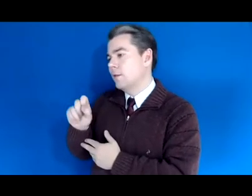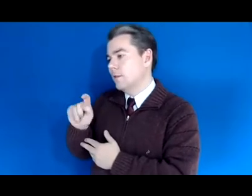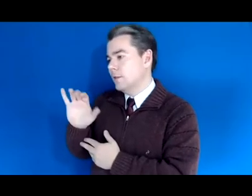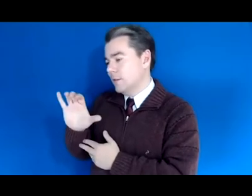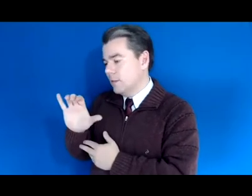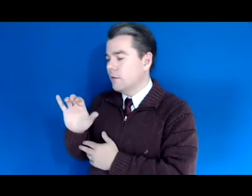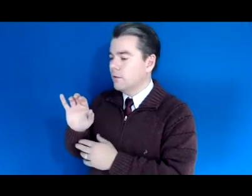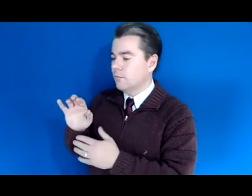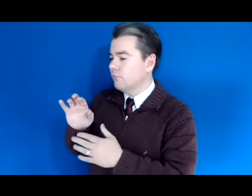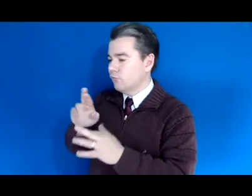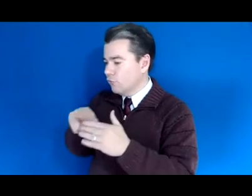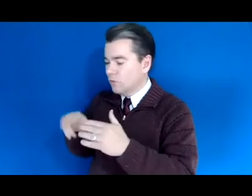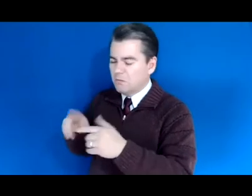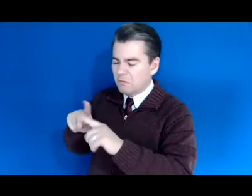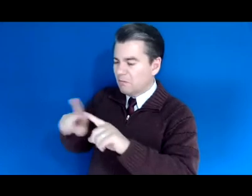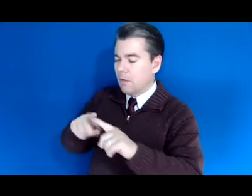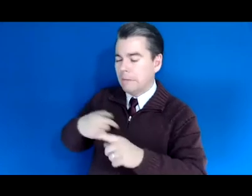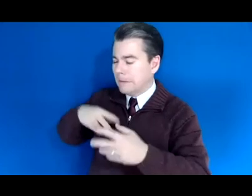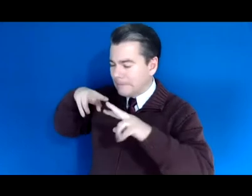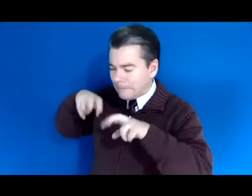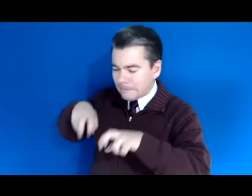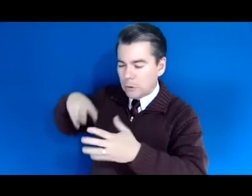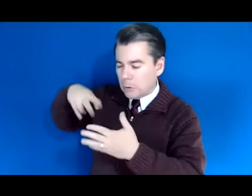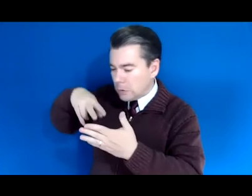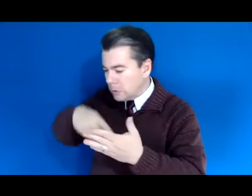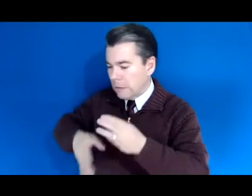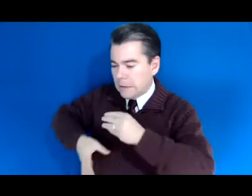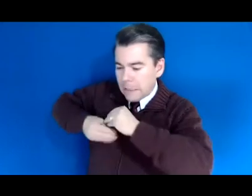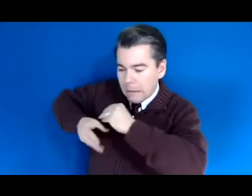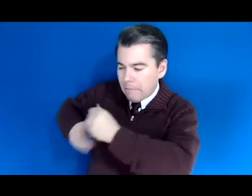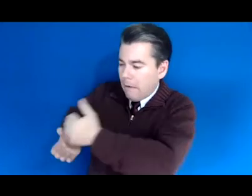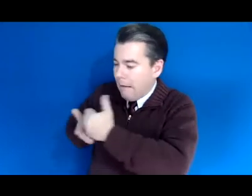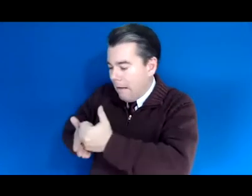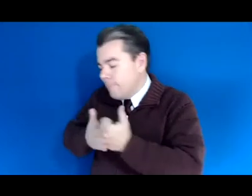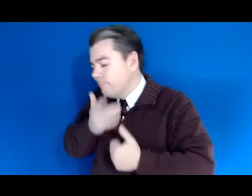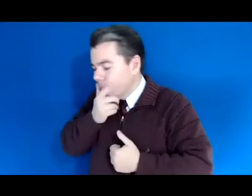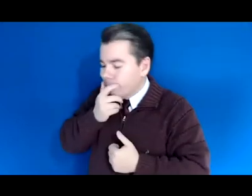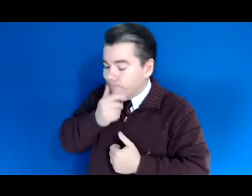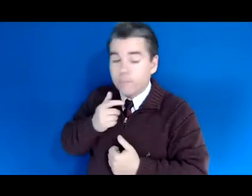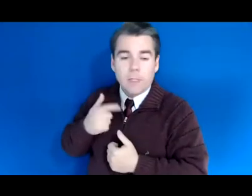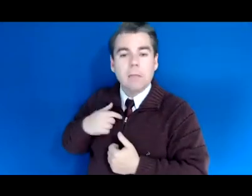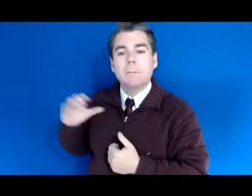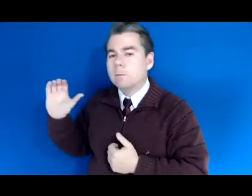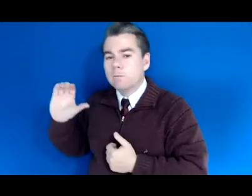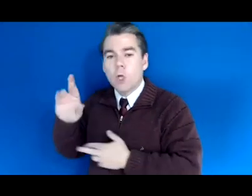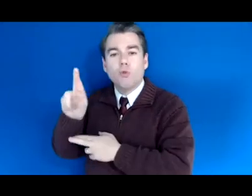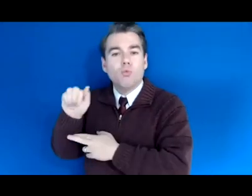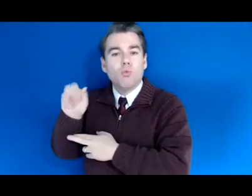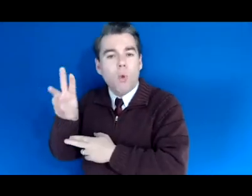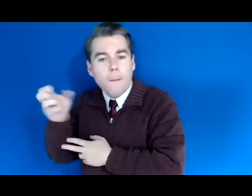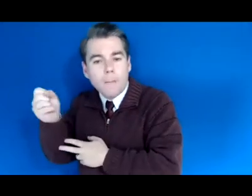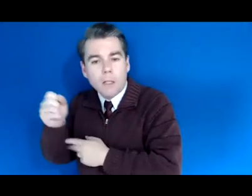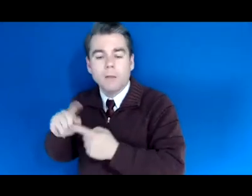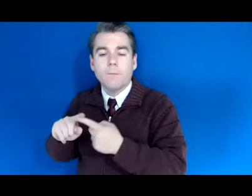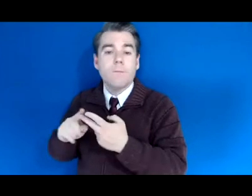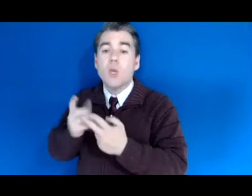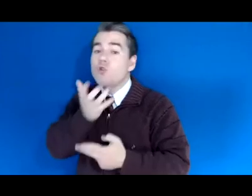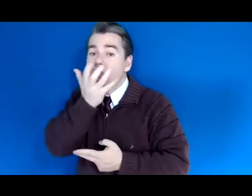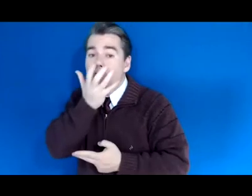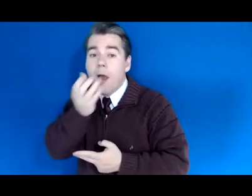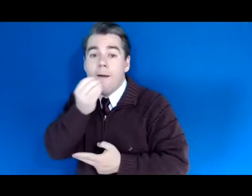different whole food supplements and how they can help. I seek out raw milk, grass-fed and finished